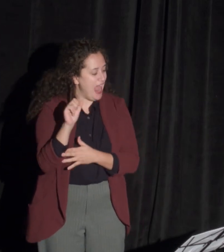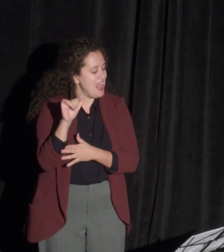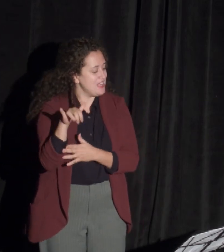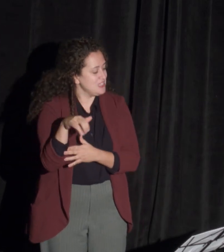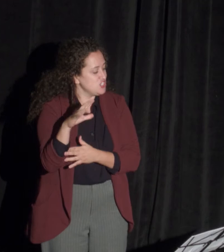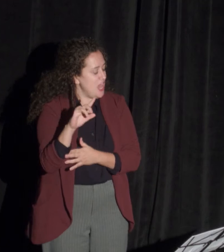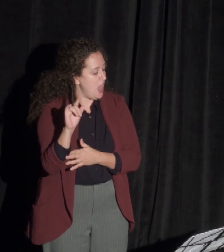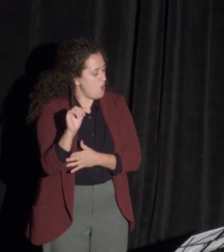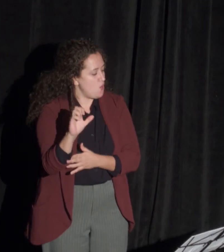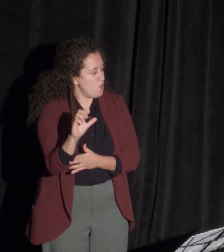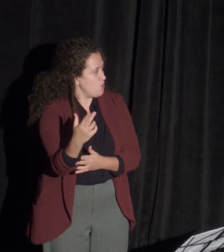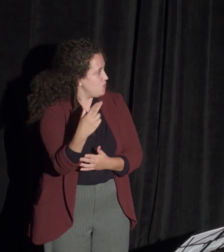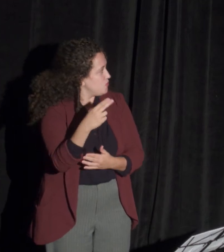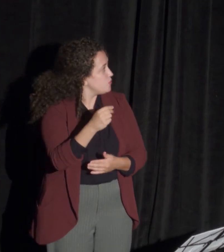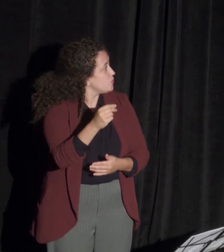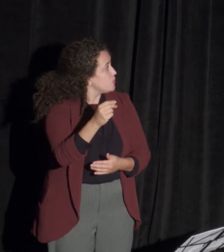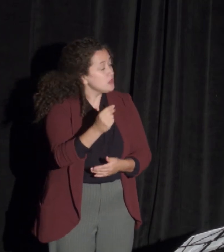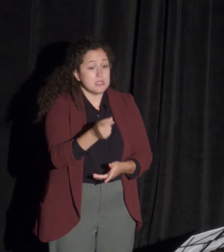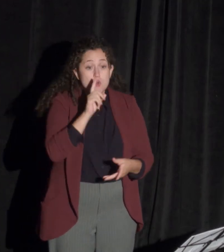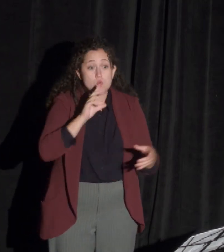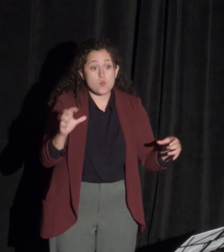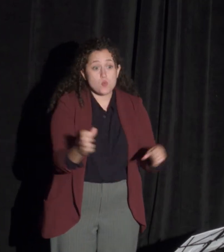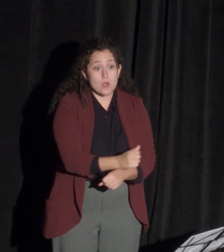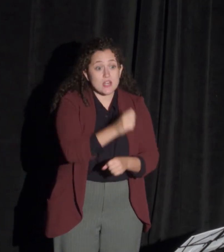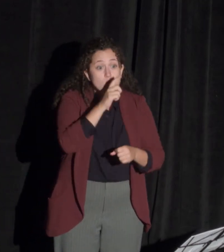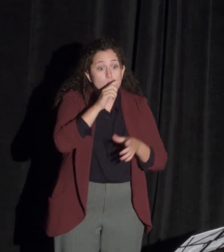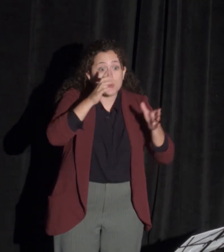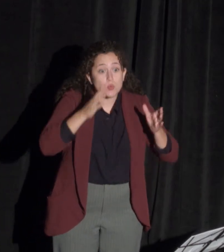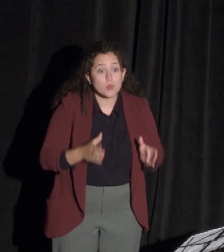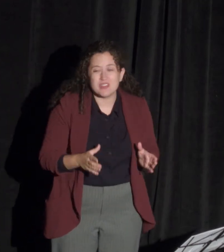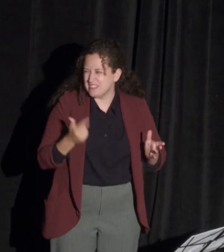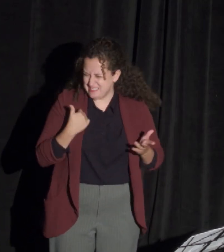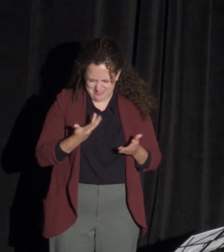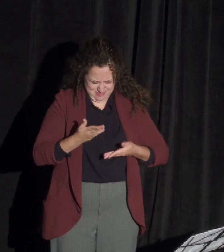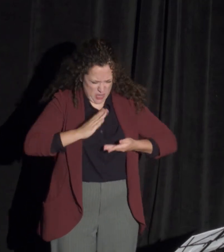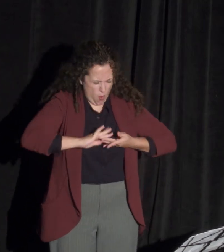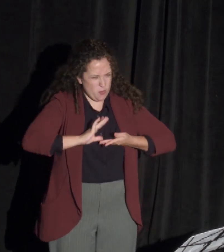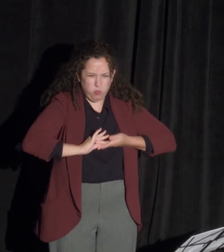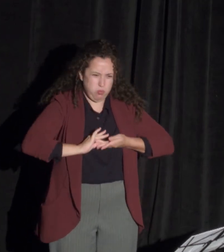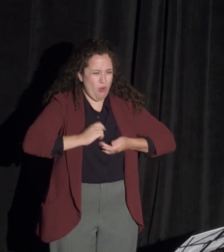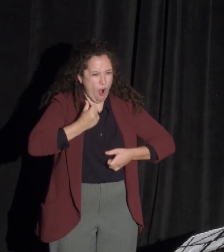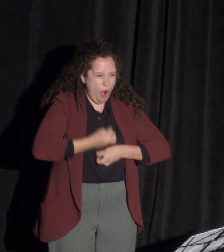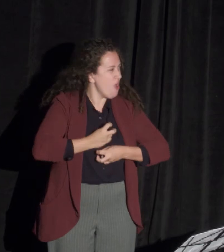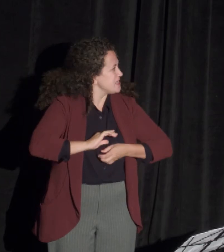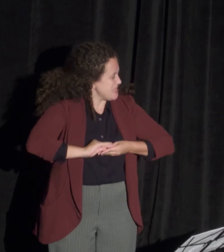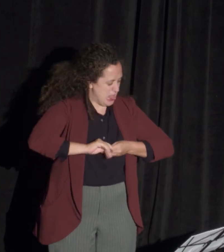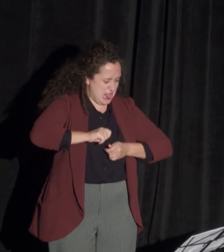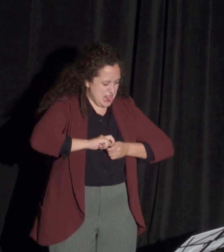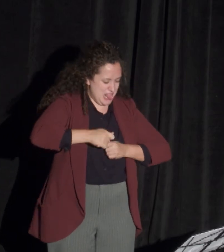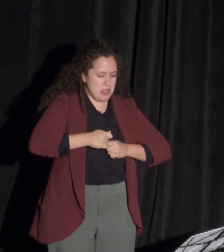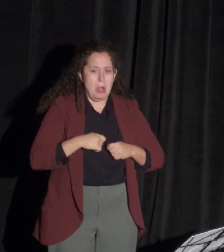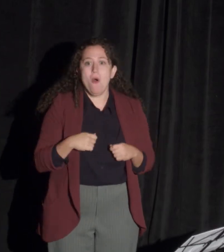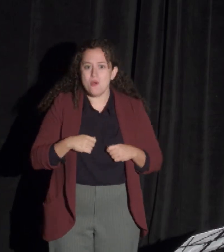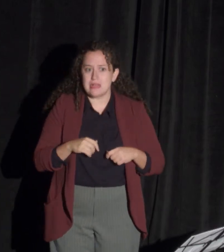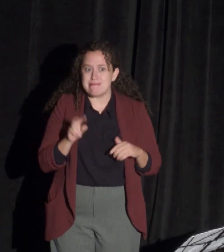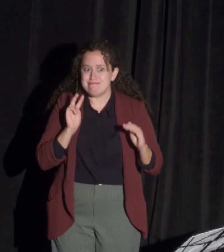taped to very tightly close. Yeah, okay. Suspense. The winner